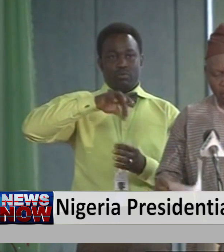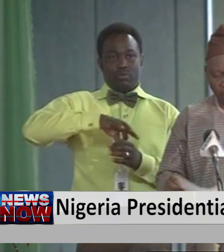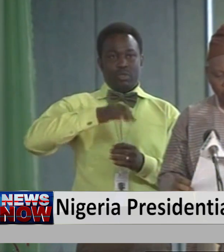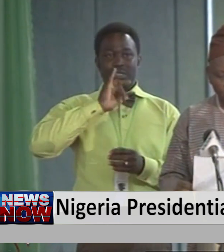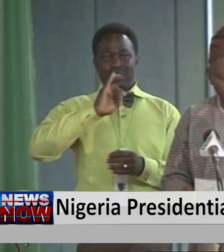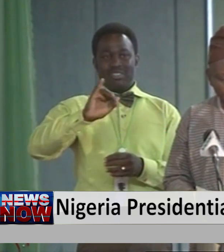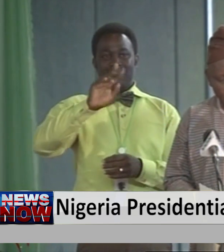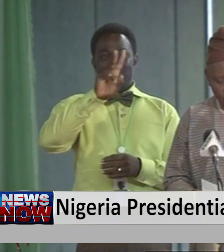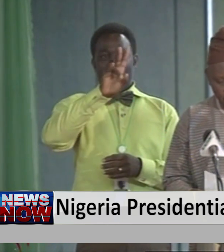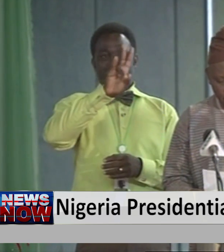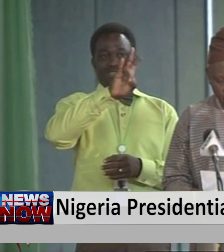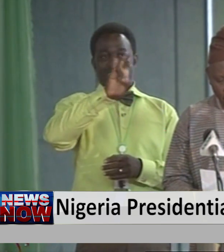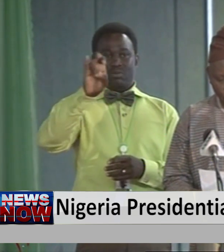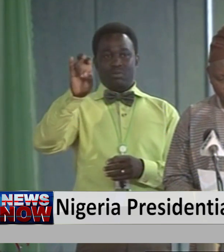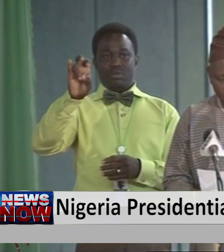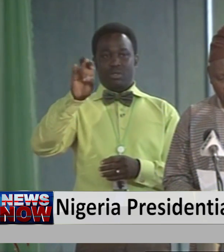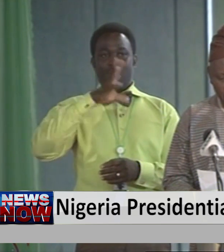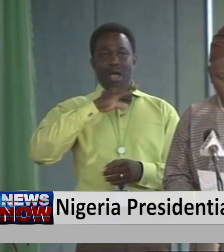is